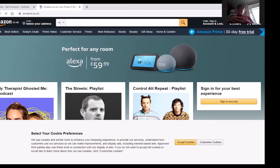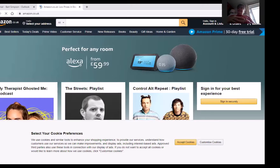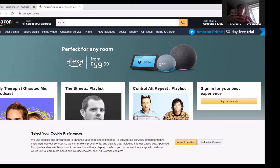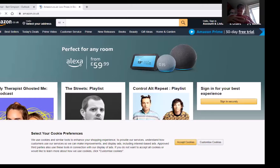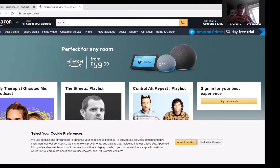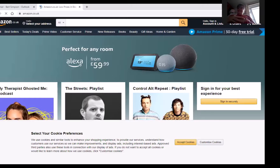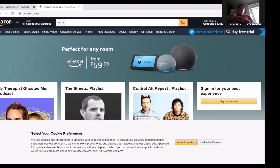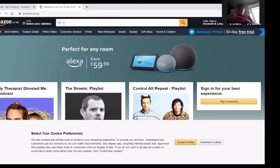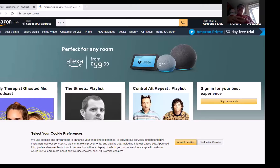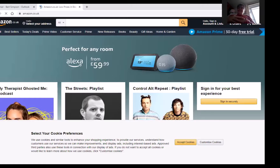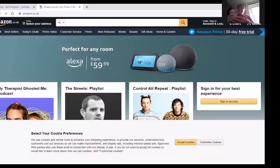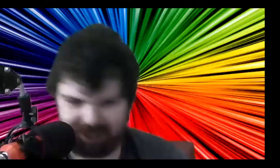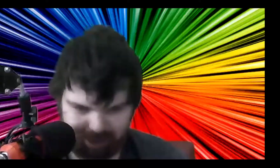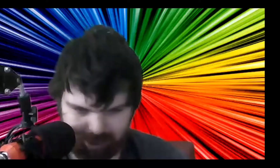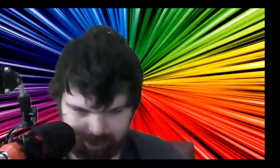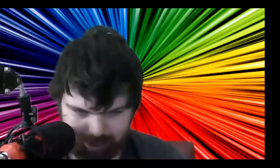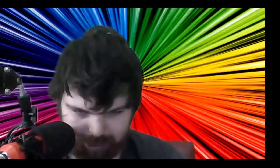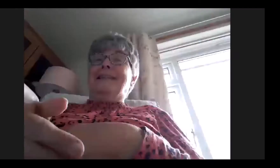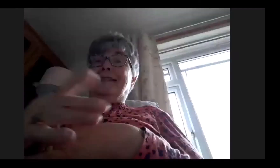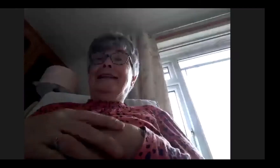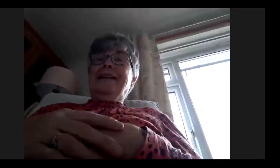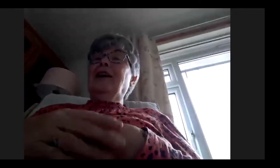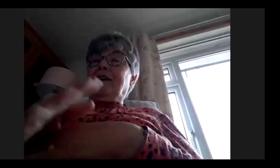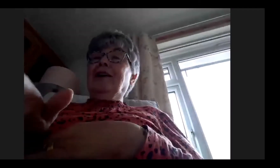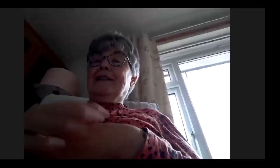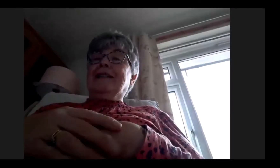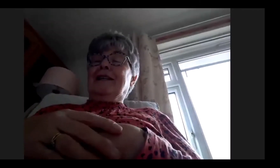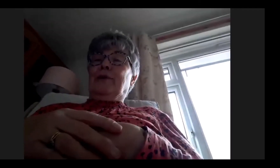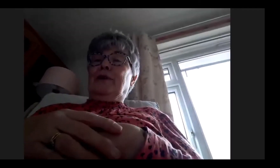Unsure. That's it. I can see you all day.